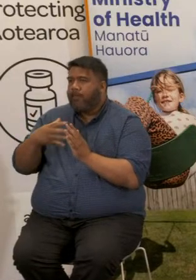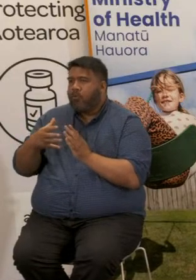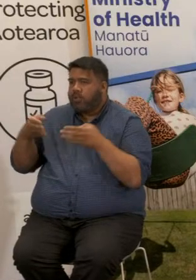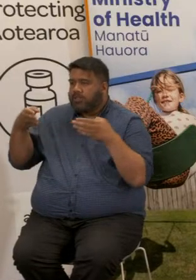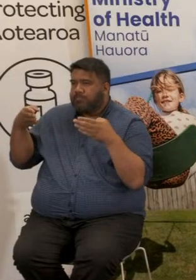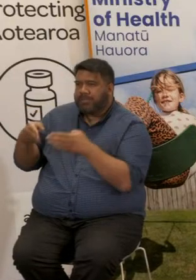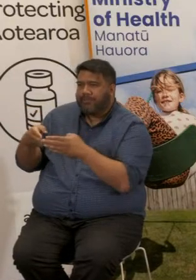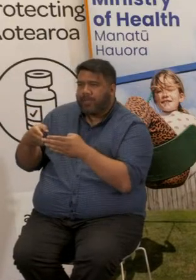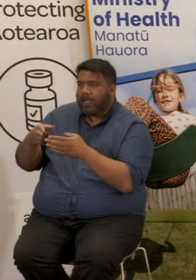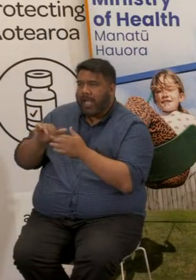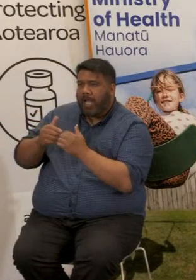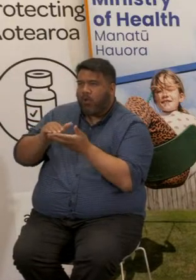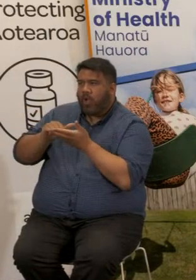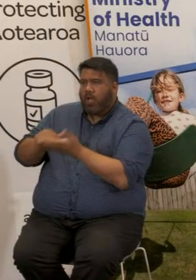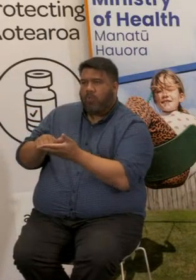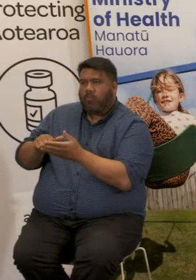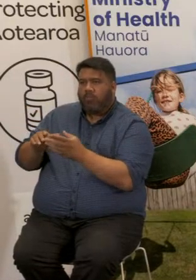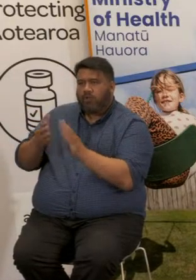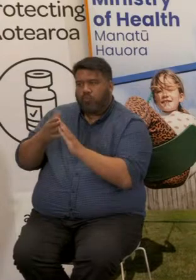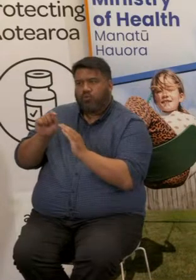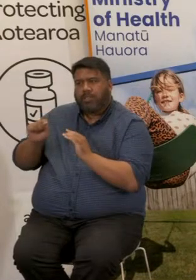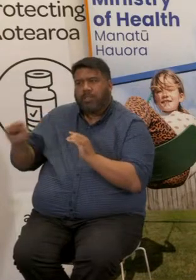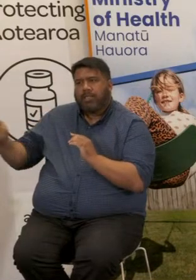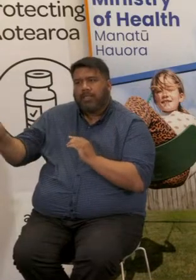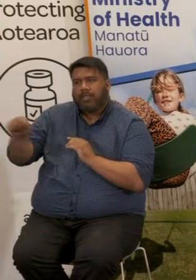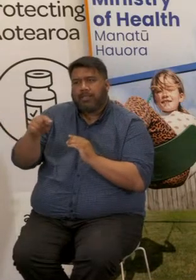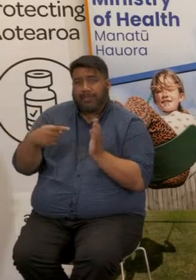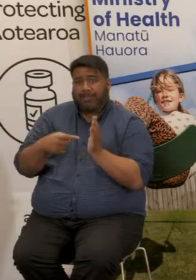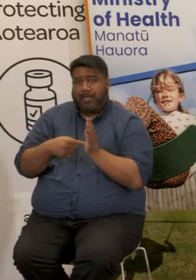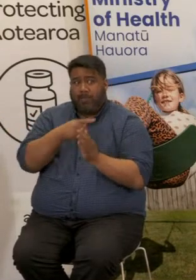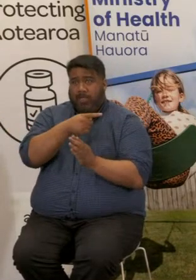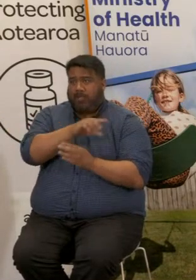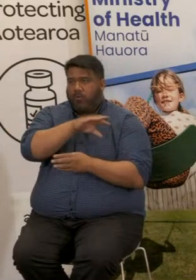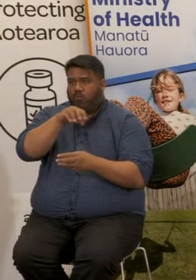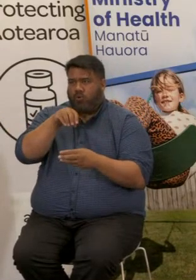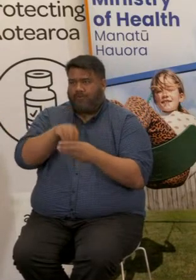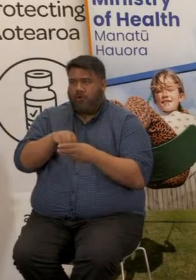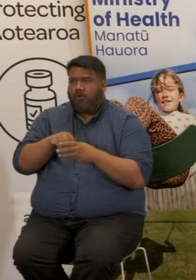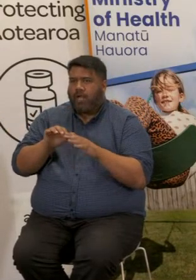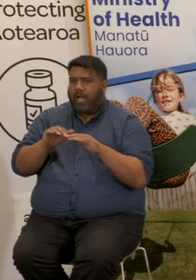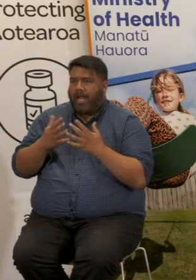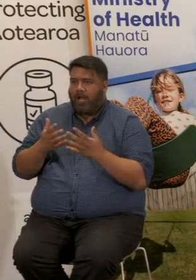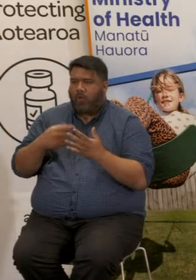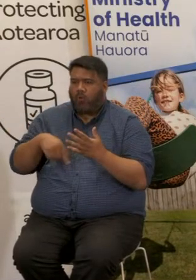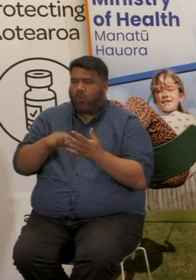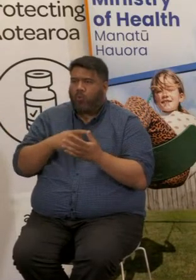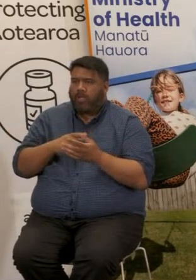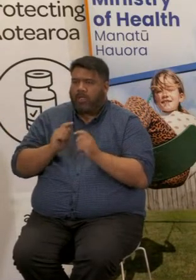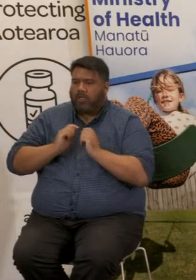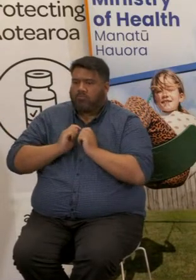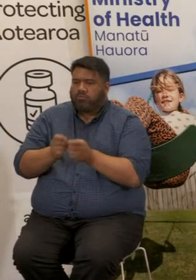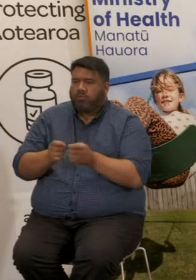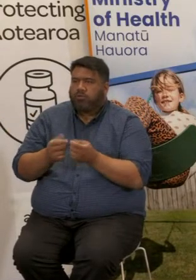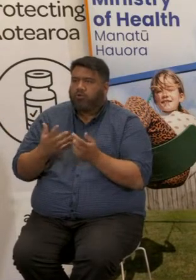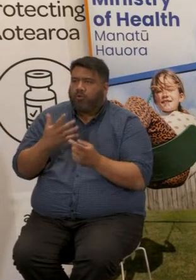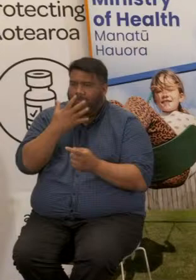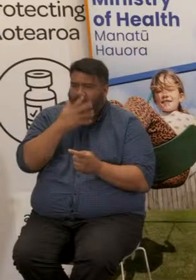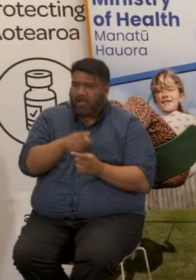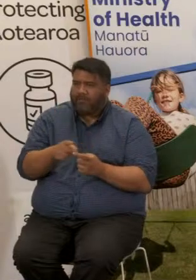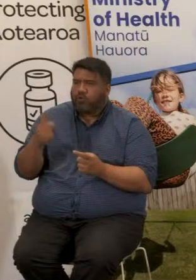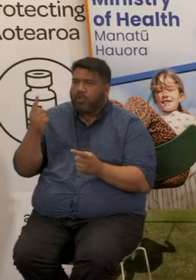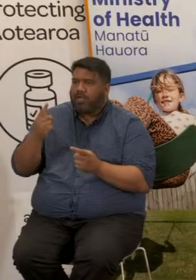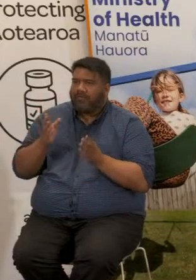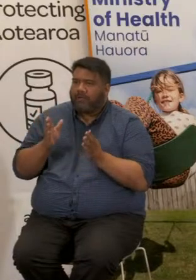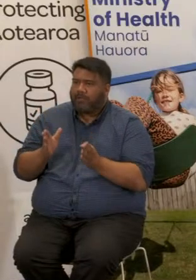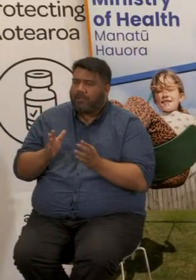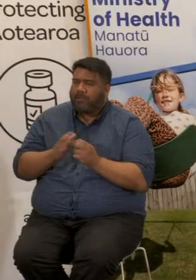vulnerable communities. But Tamati, you'll be involved in some of the early thinking about rolling out to 5 to 11-year-olds. Yeah, I think the